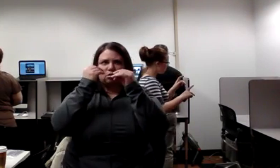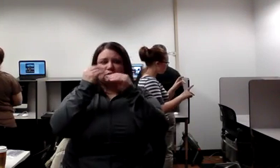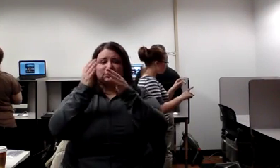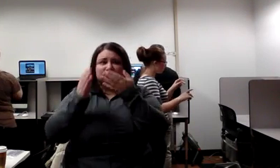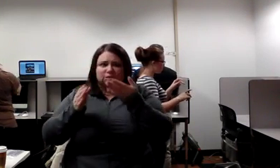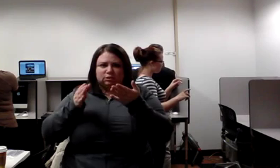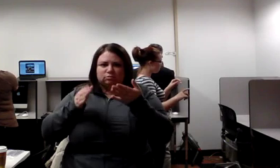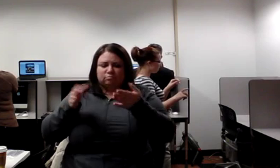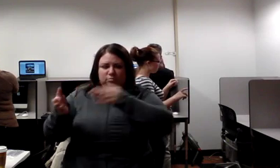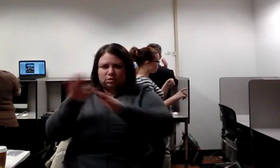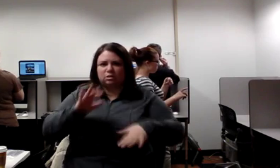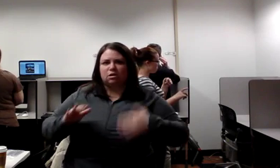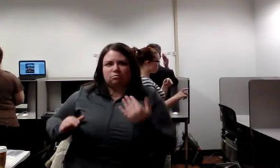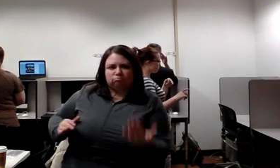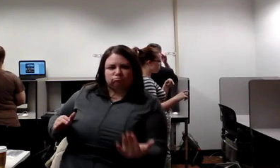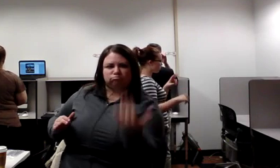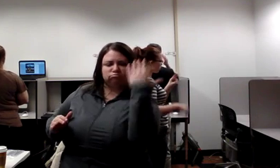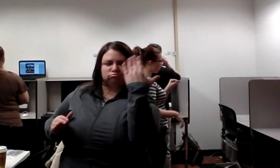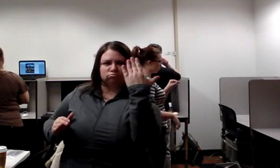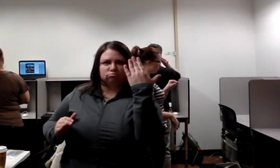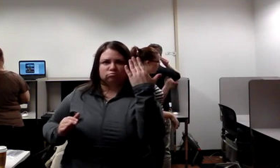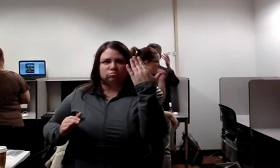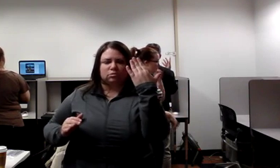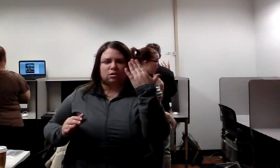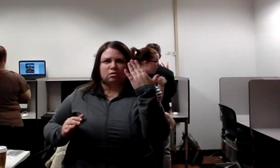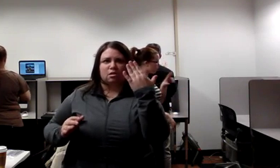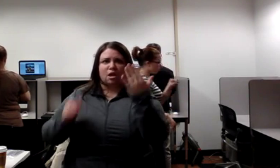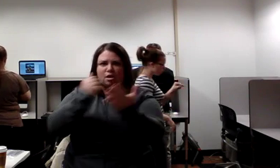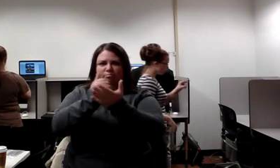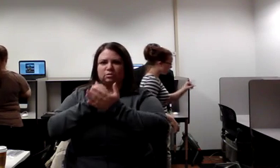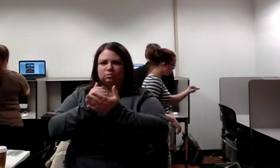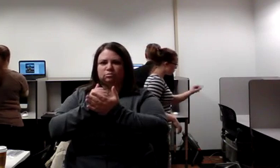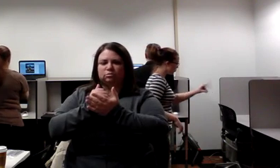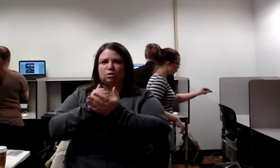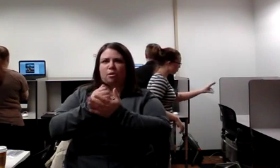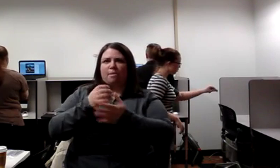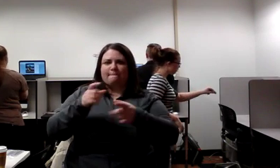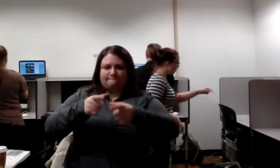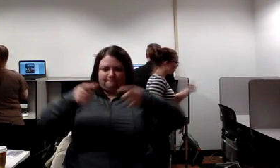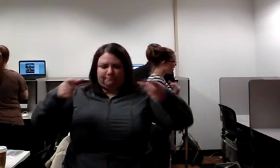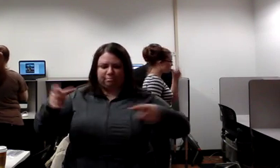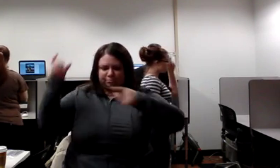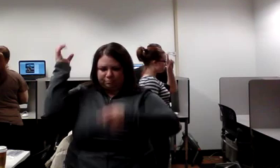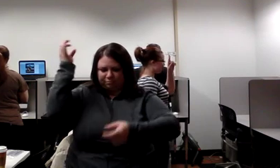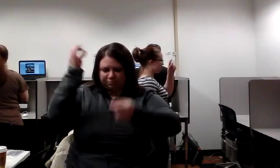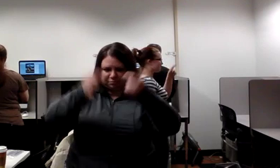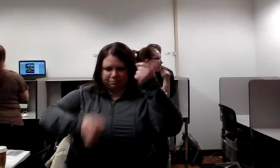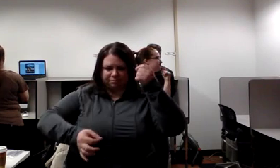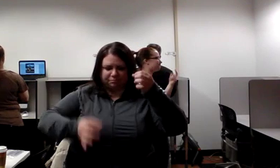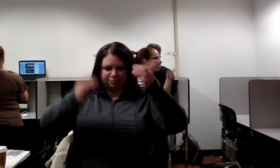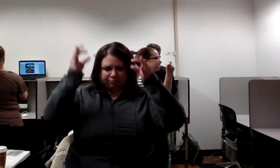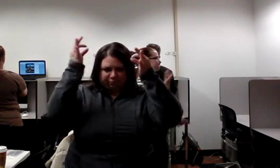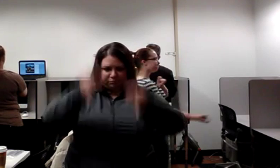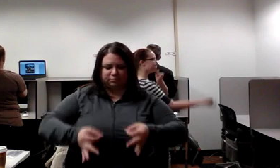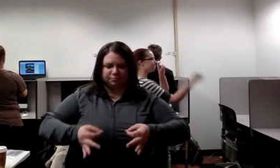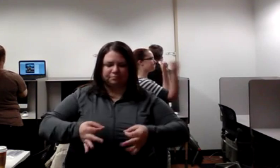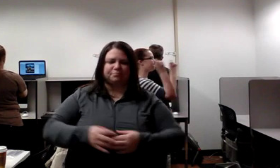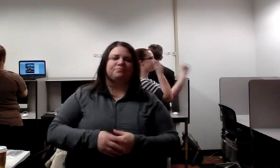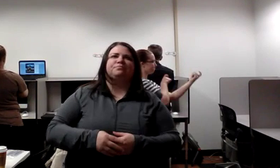ever encountered to help me make the big choices in life. Because almost everything, all external expectations, all